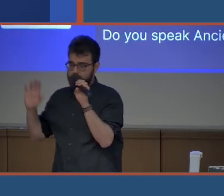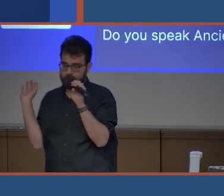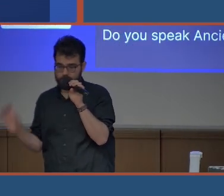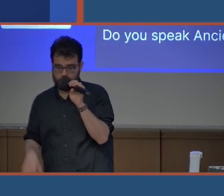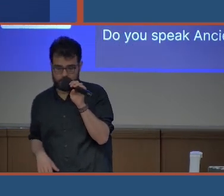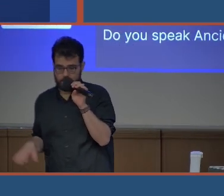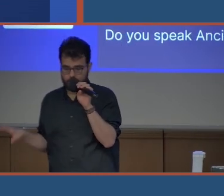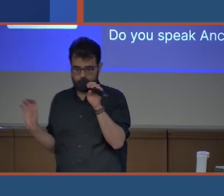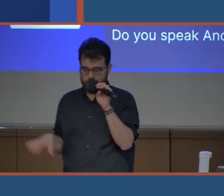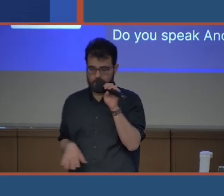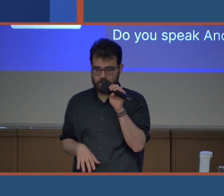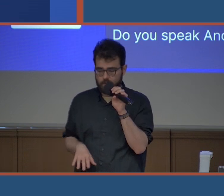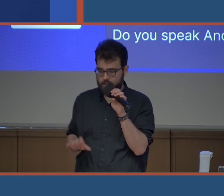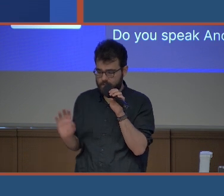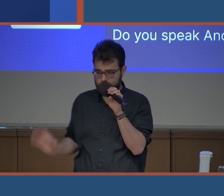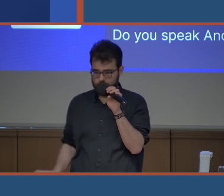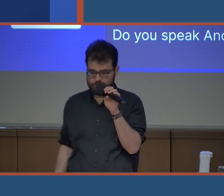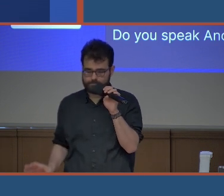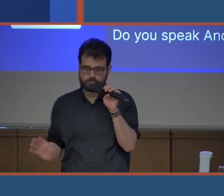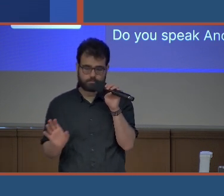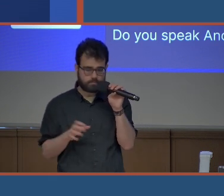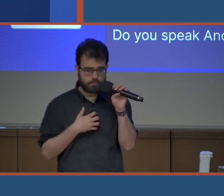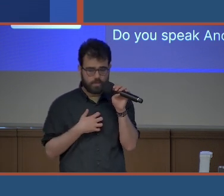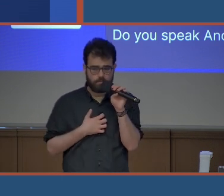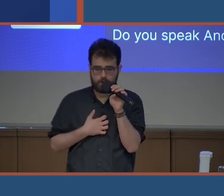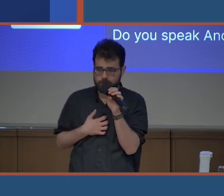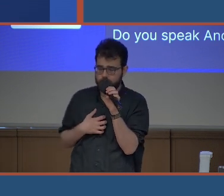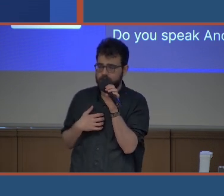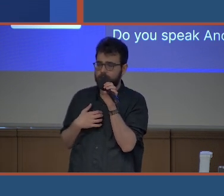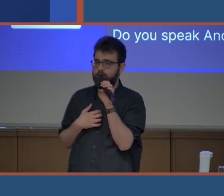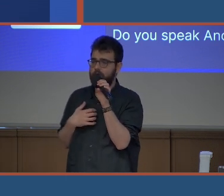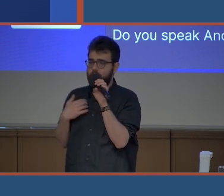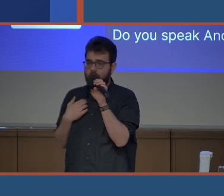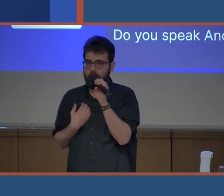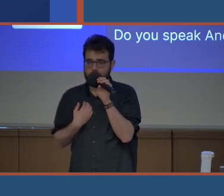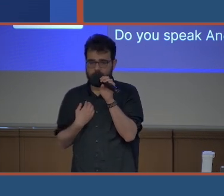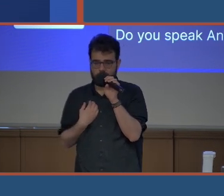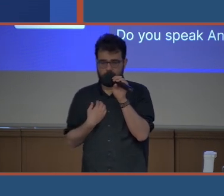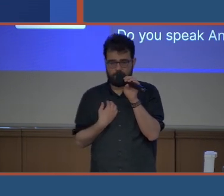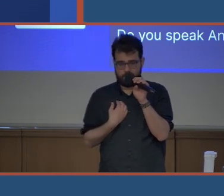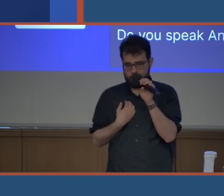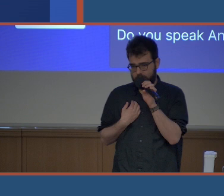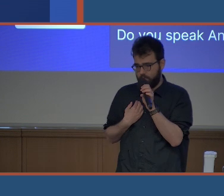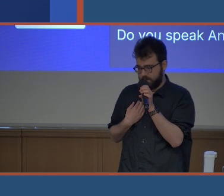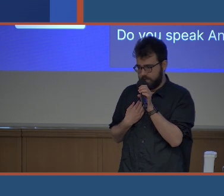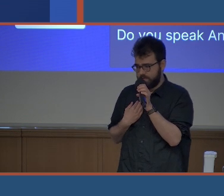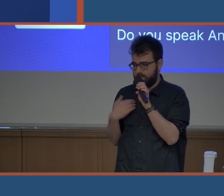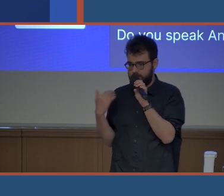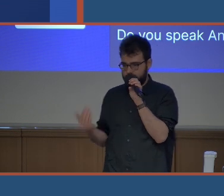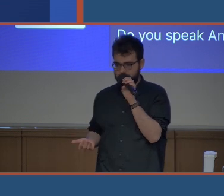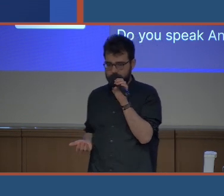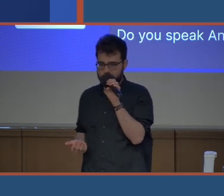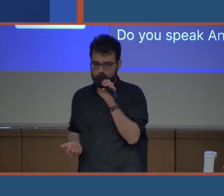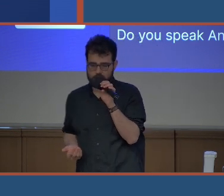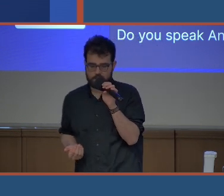Language, in BSL, so British Sign Language, and so on. In Poland, for example, I've been taught PJM in Warsaw, so I